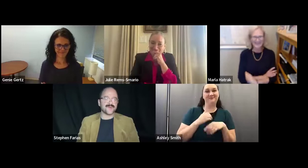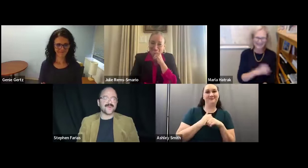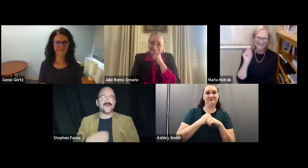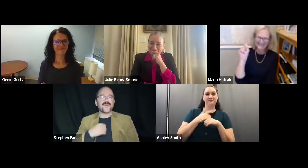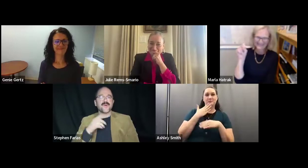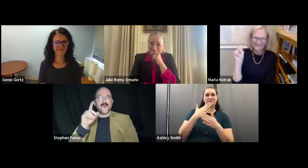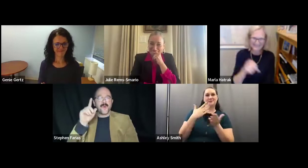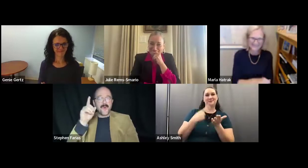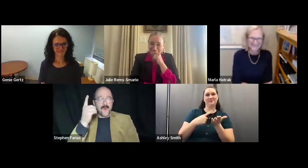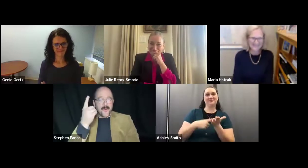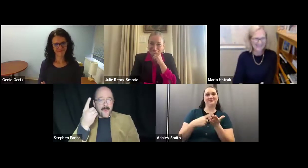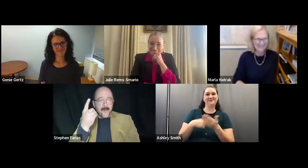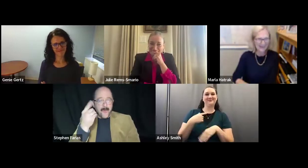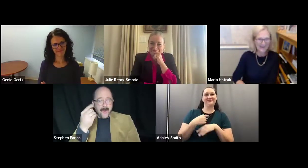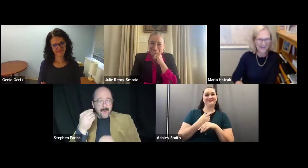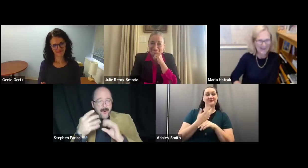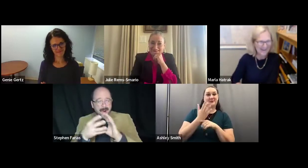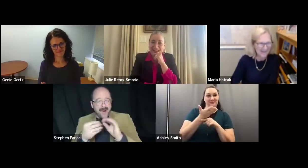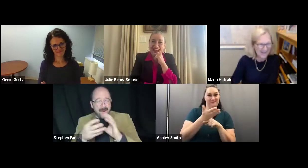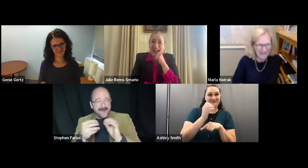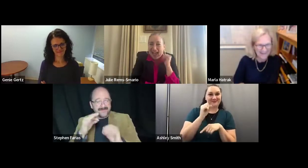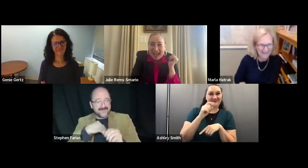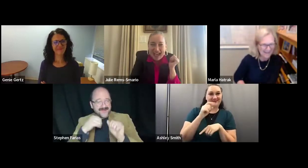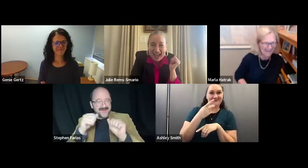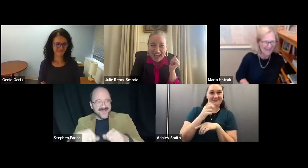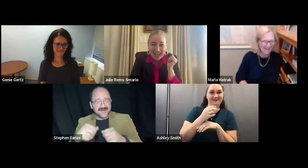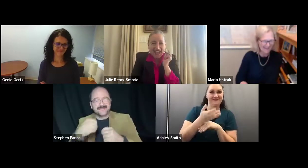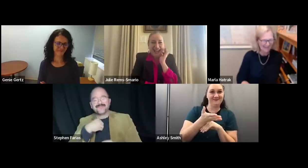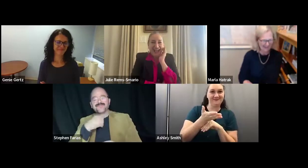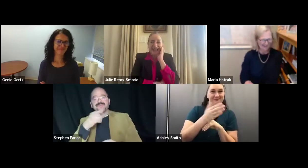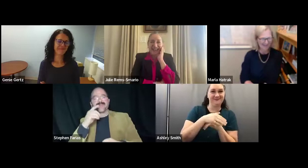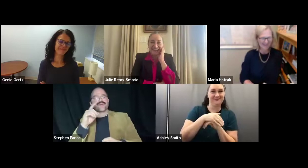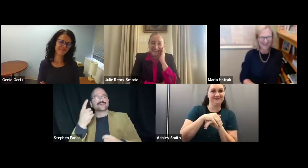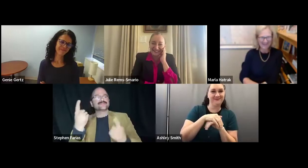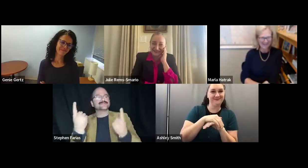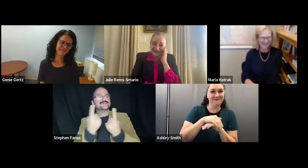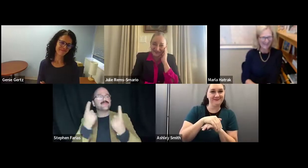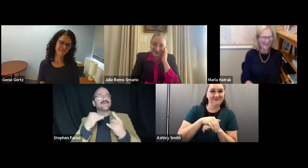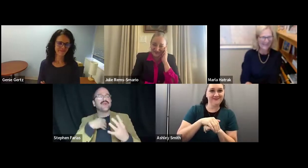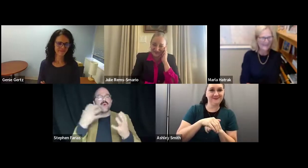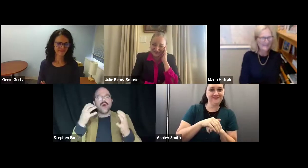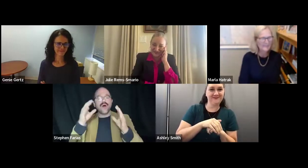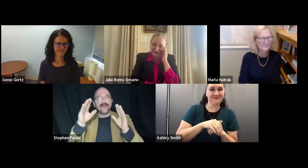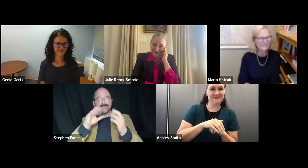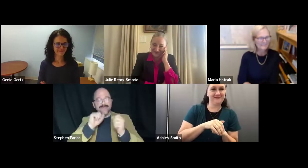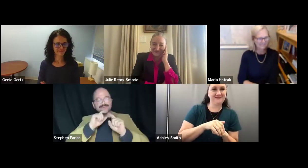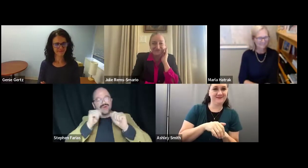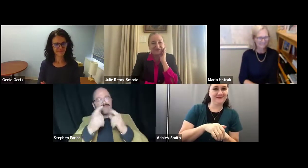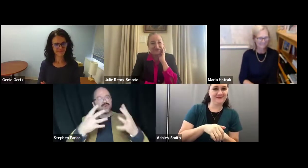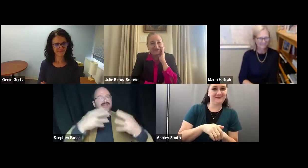Thank you. Thank you. I think we're about done. And if So could I say one go last ahead. closing remark as well? Yeah, no,